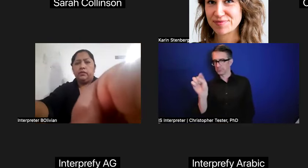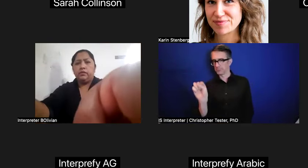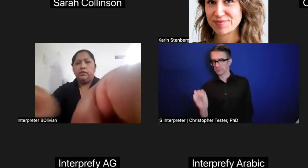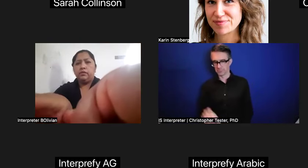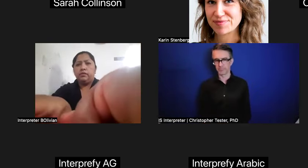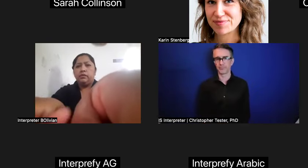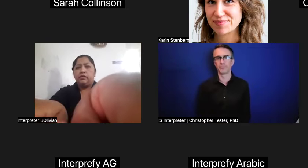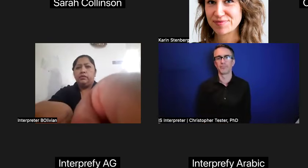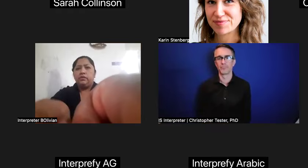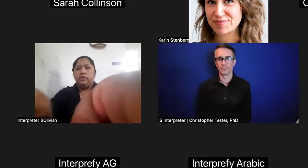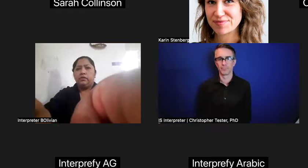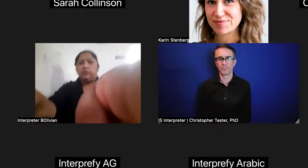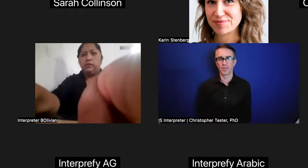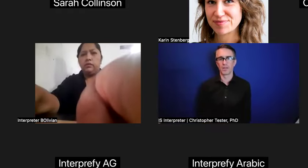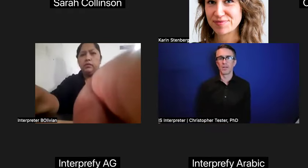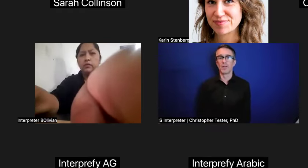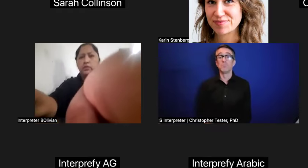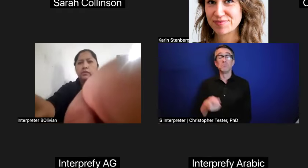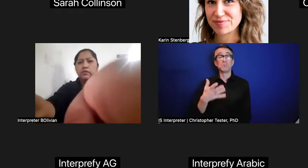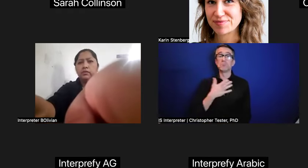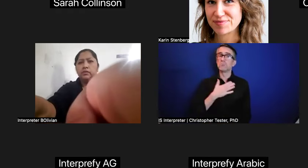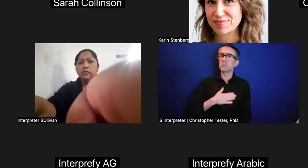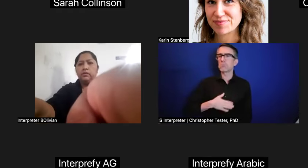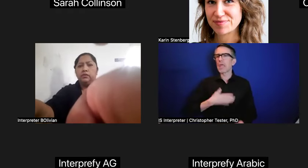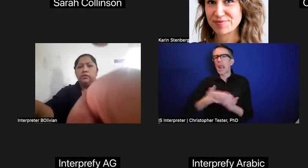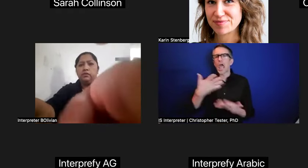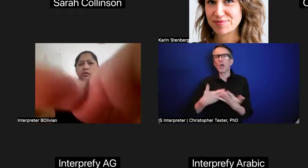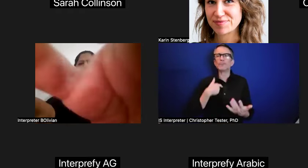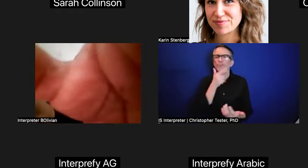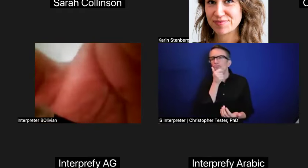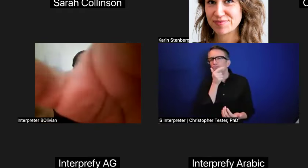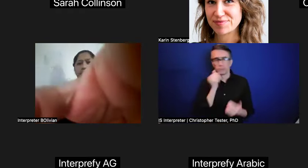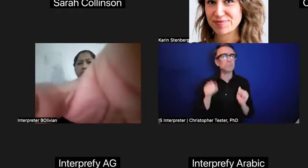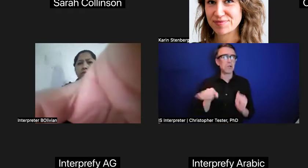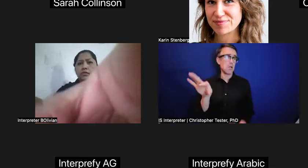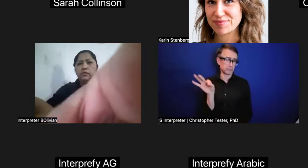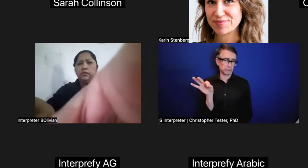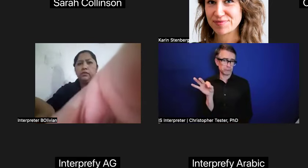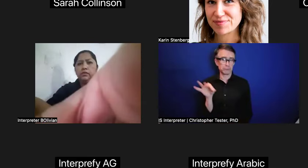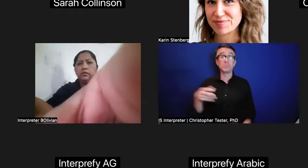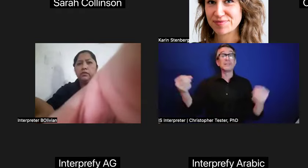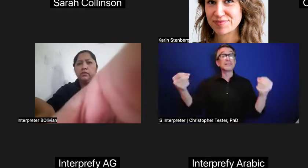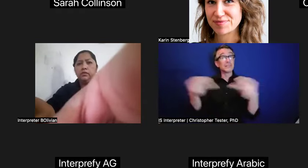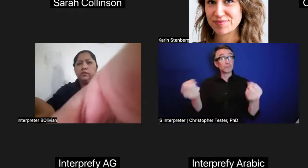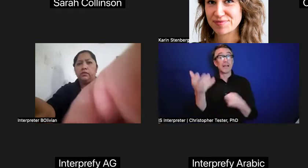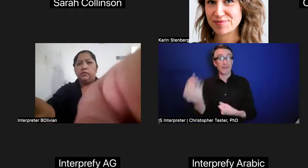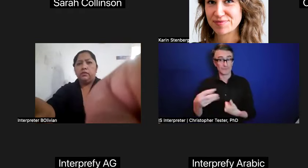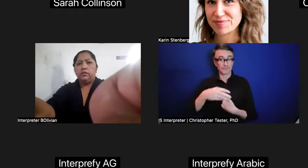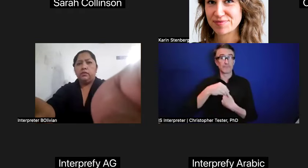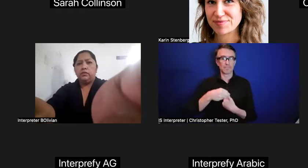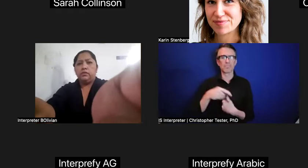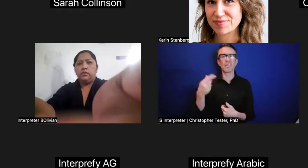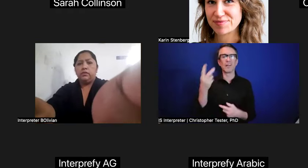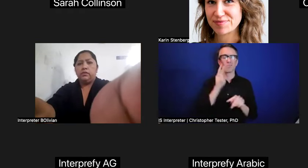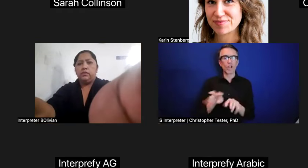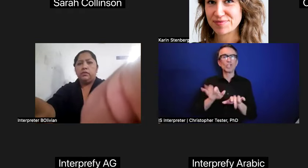your choice. There is also captions. My colleague is putting the link to external captions in